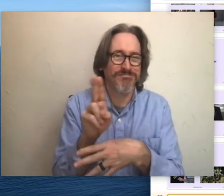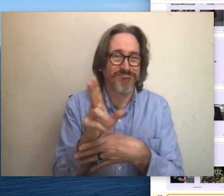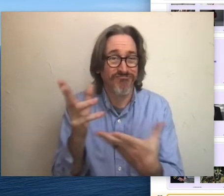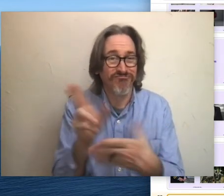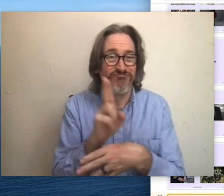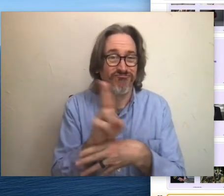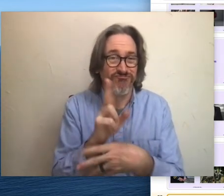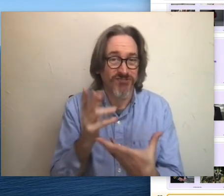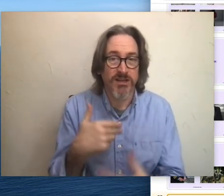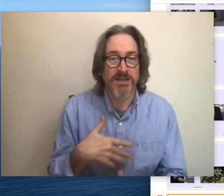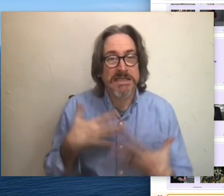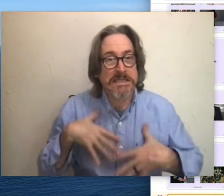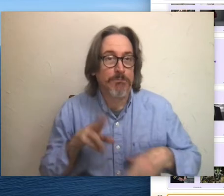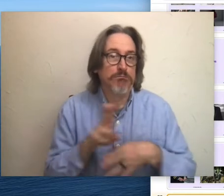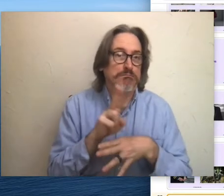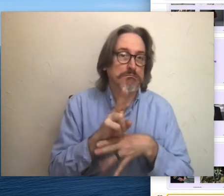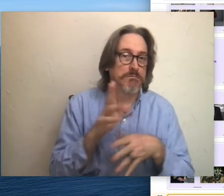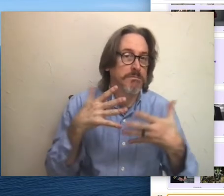use.